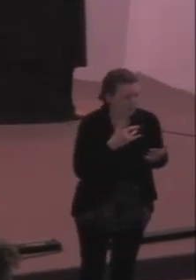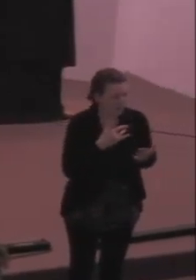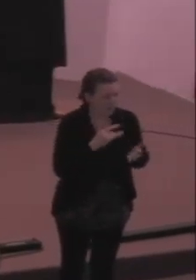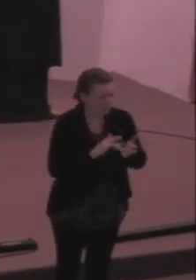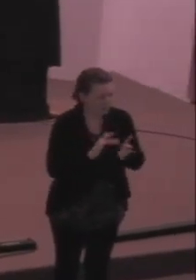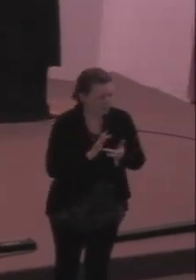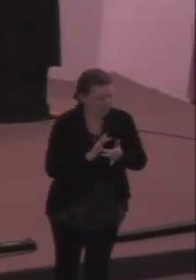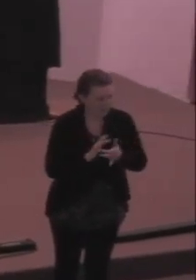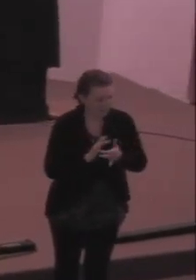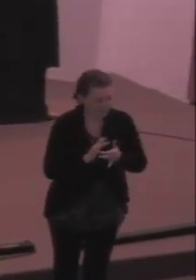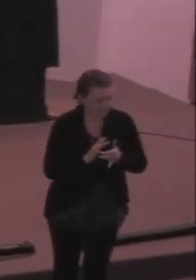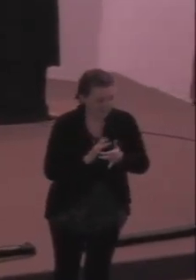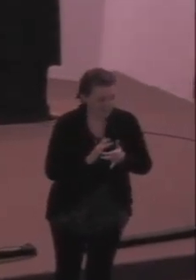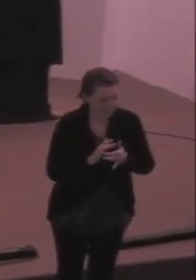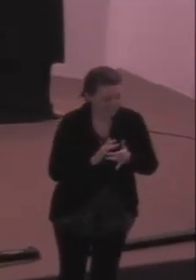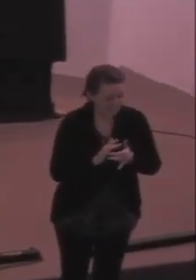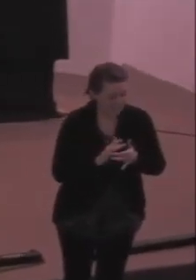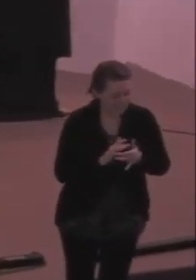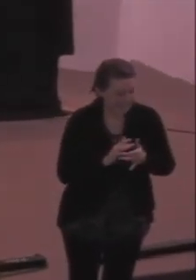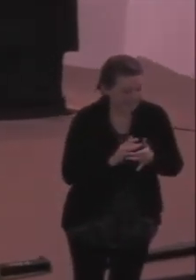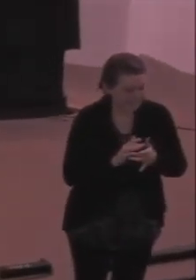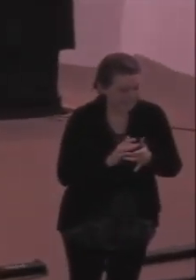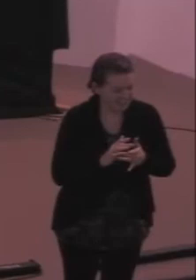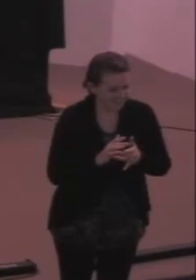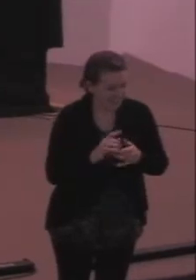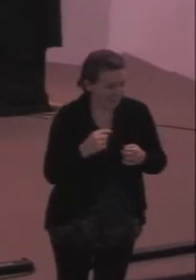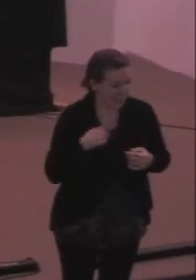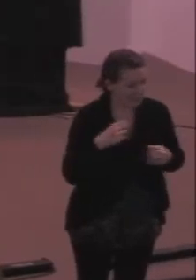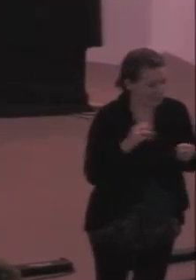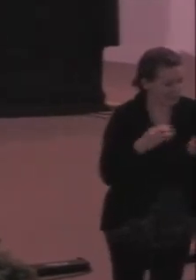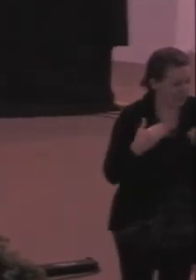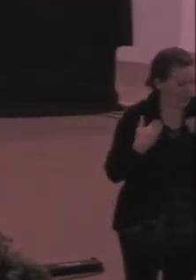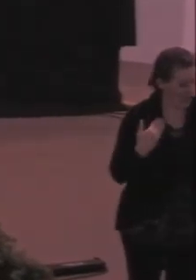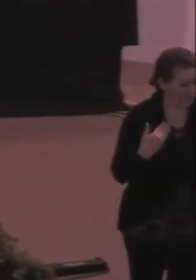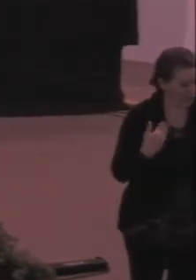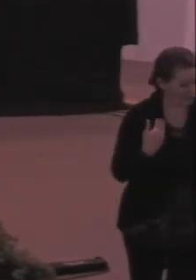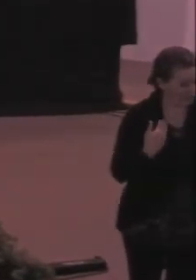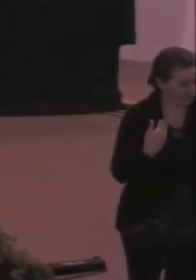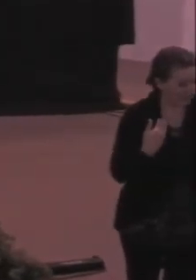Jesus. I'm so glad it's